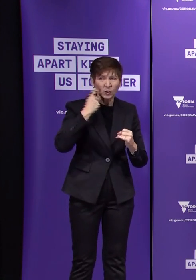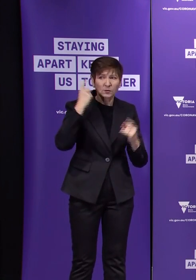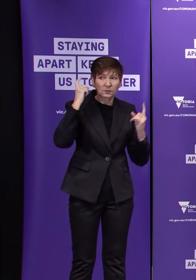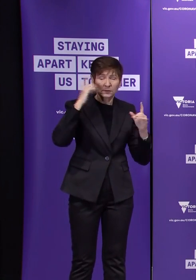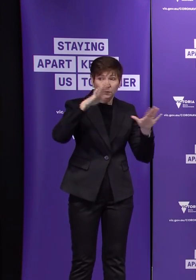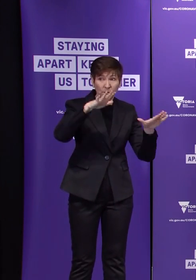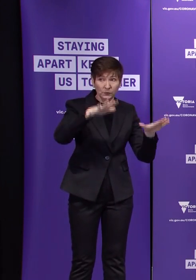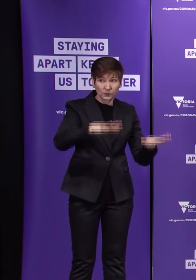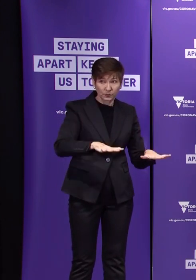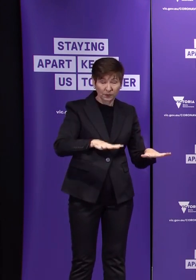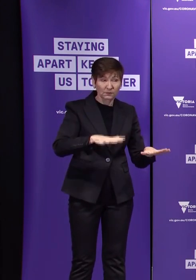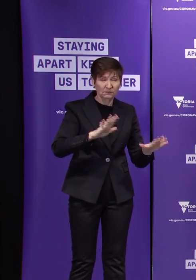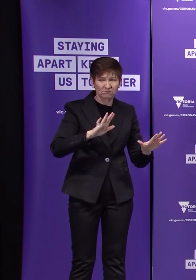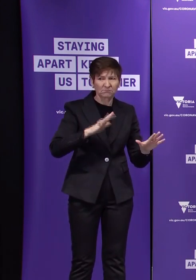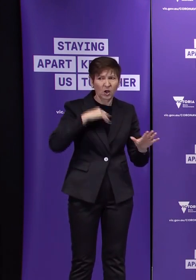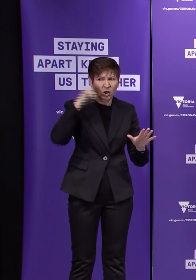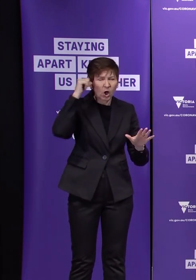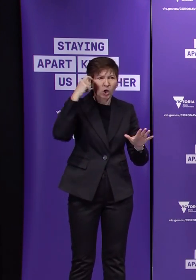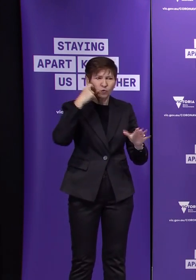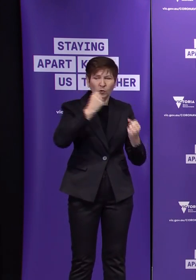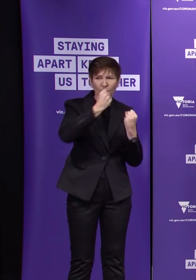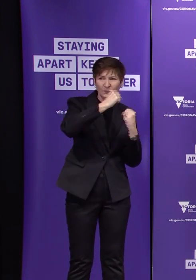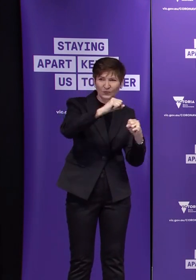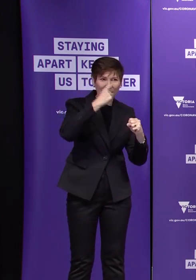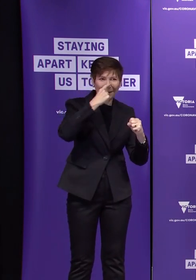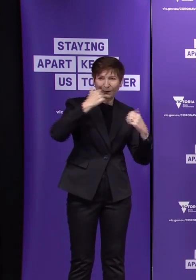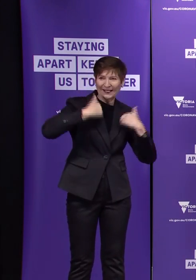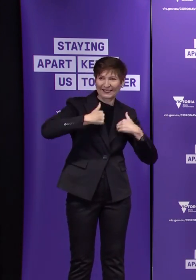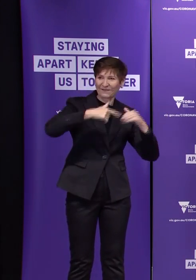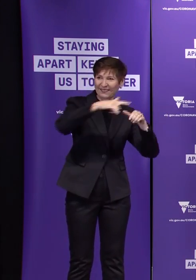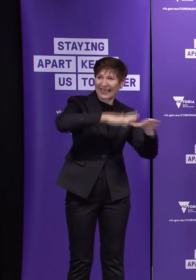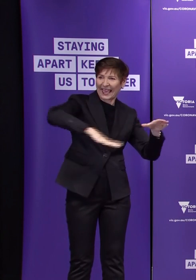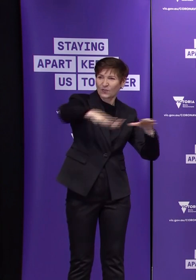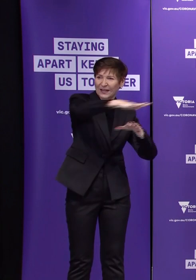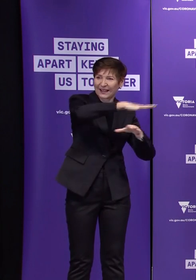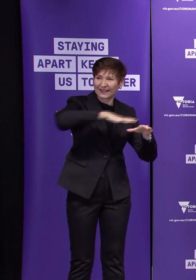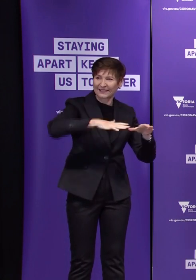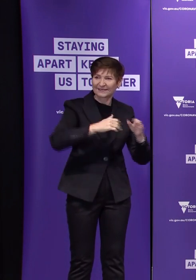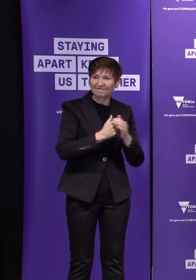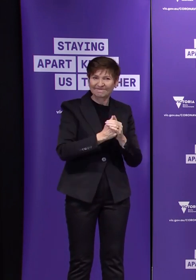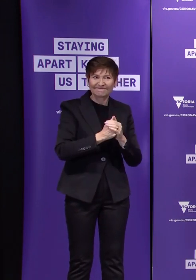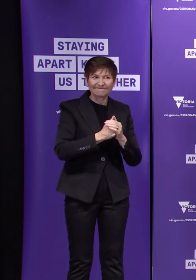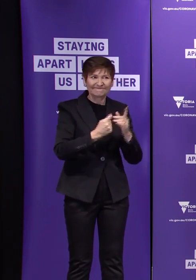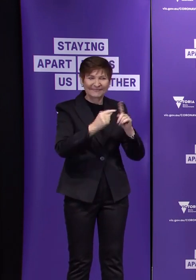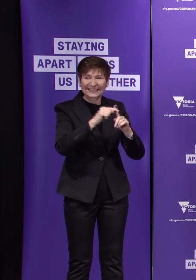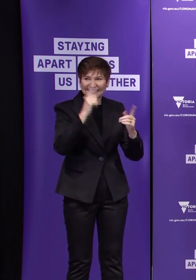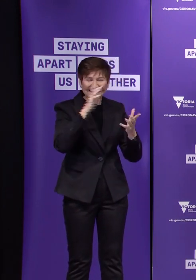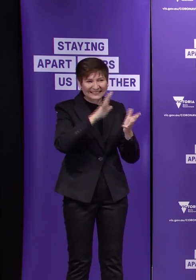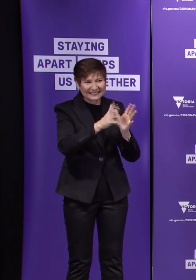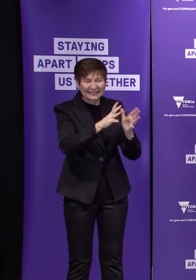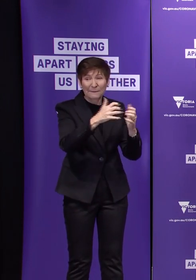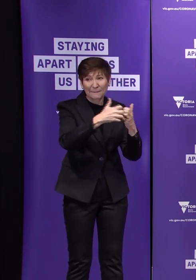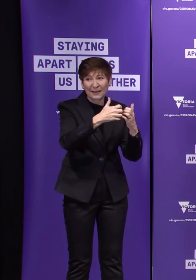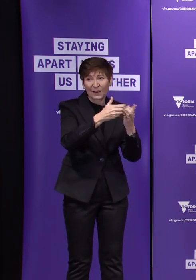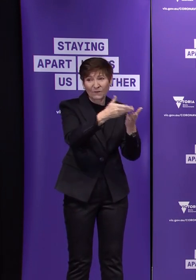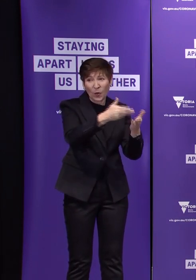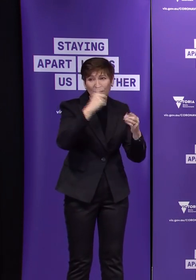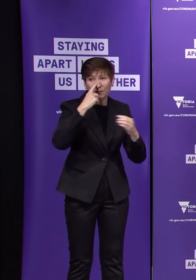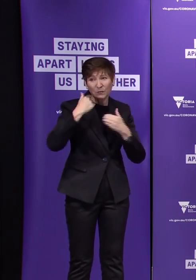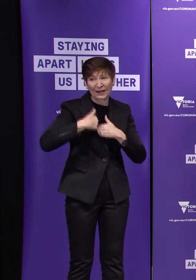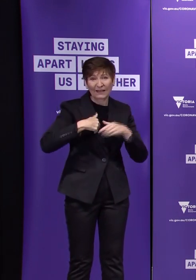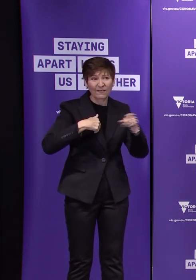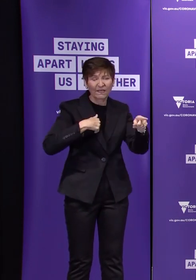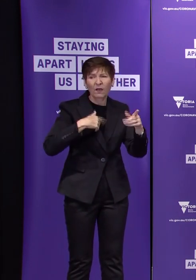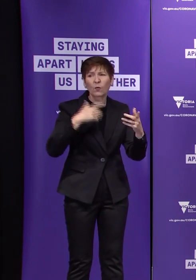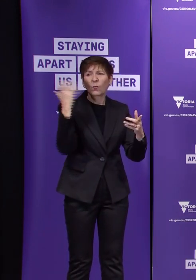really hard to try and make sure that we protect public health but also provide the most appropriate environment for these residents, many of whom have very,